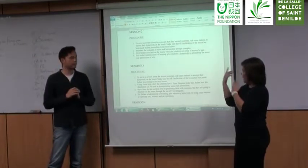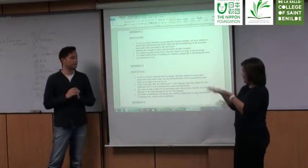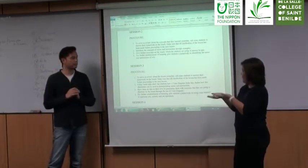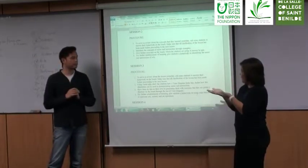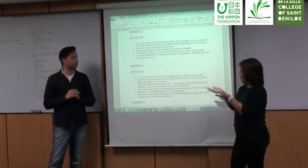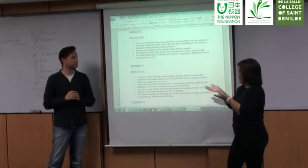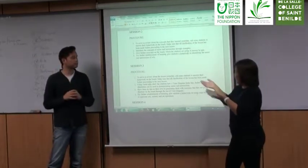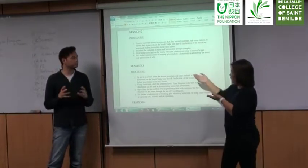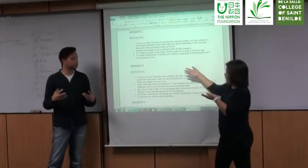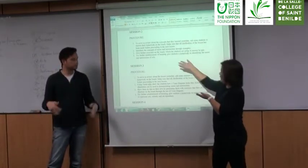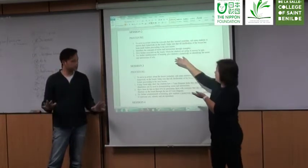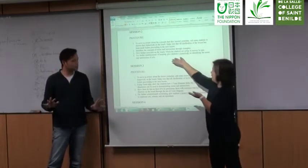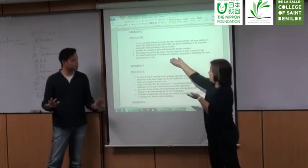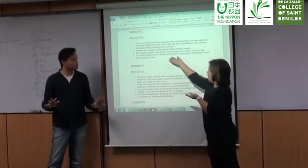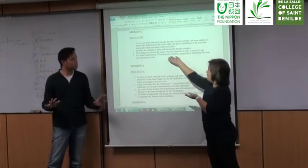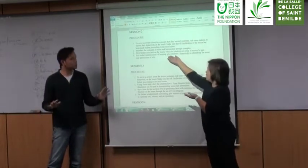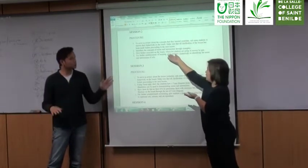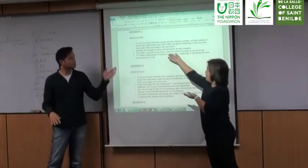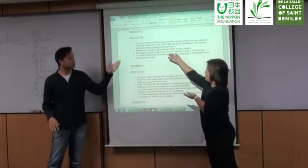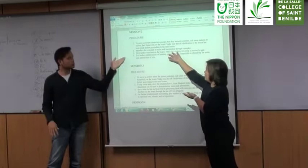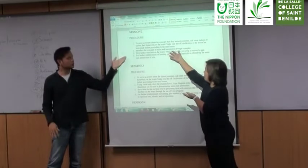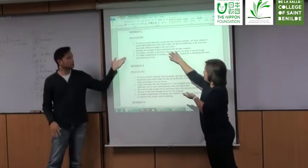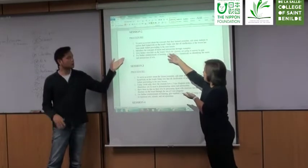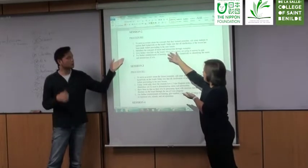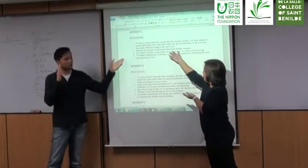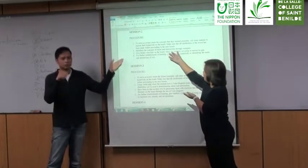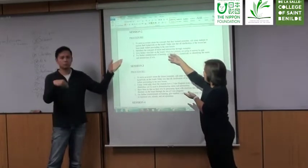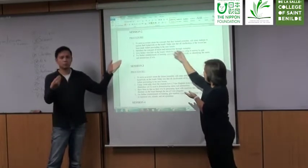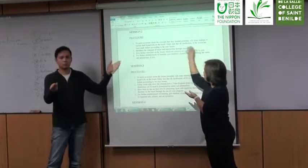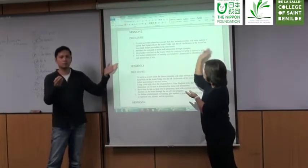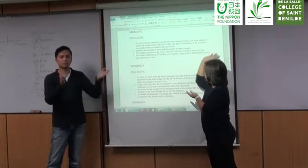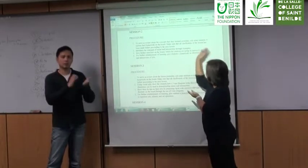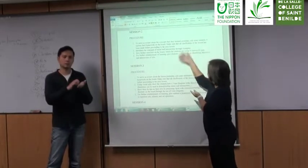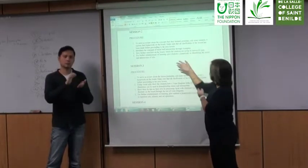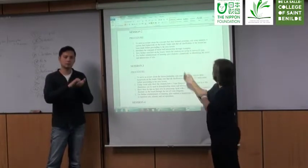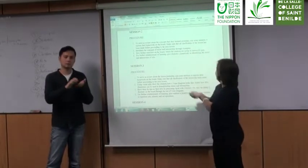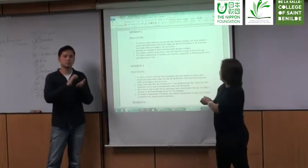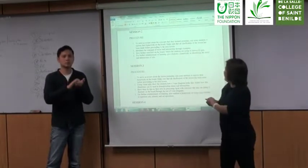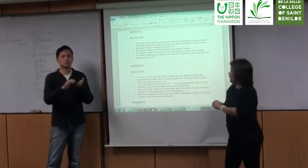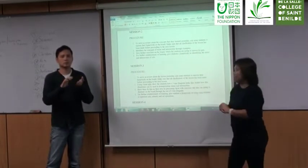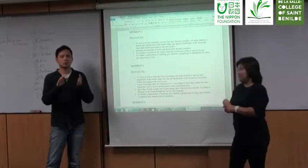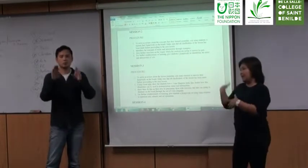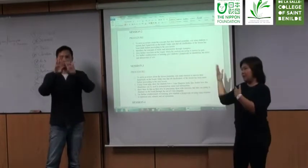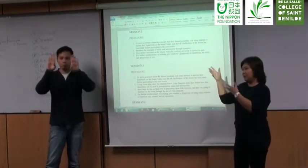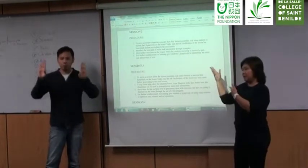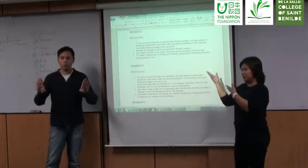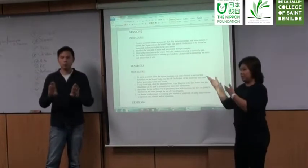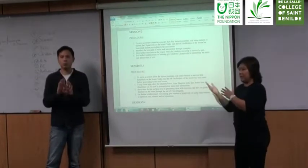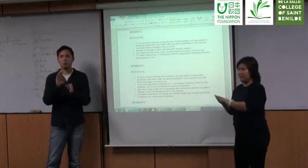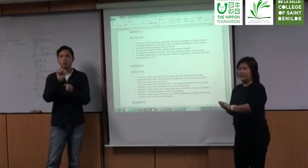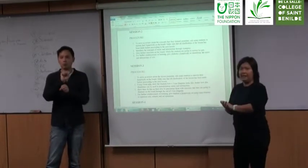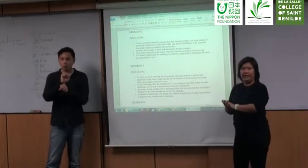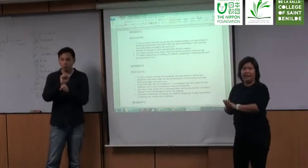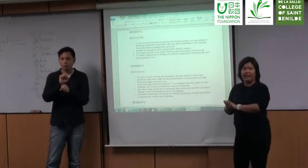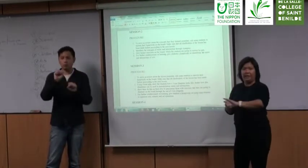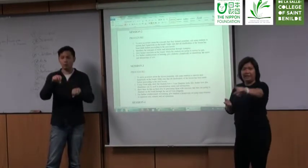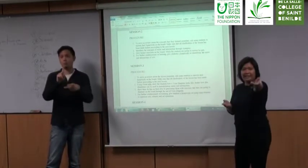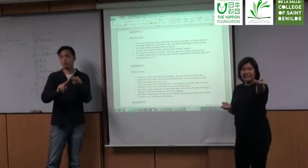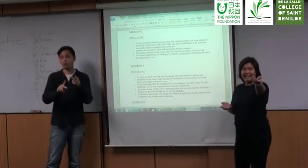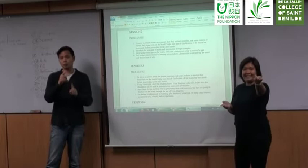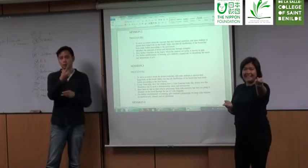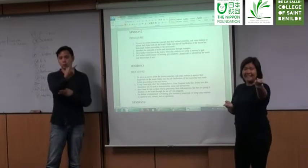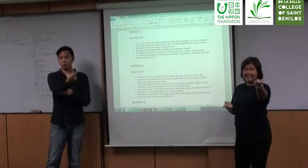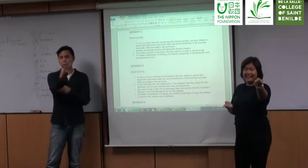Okay, and then I give exercises with word work. Could be paired. Like